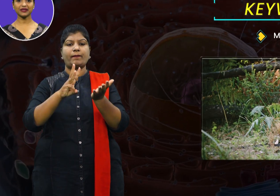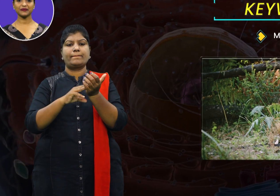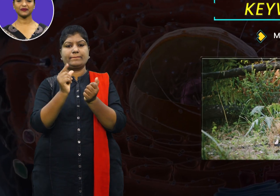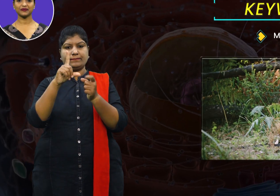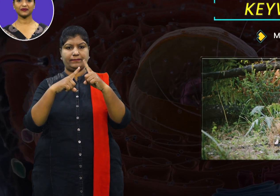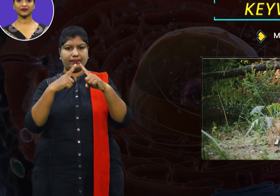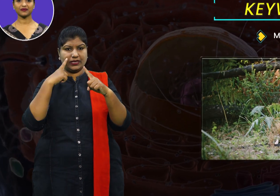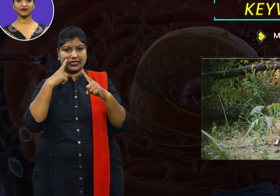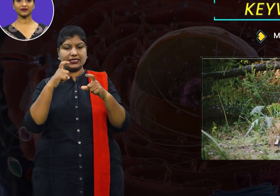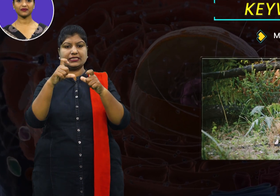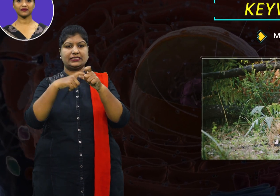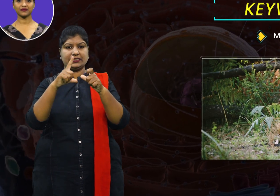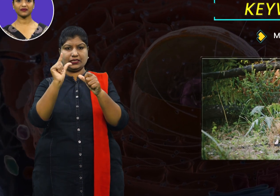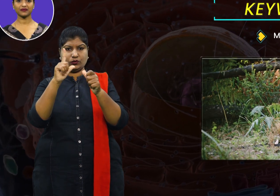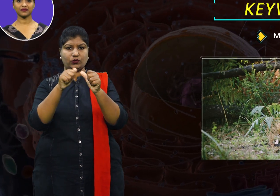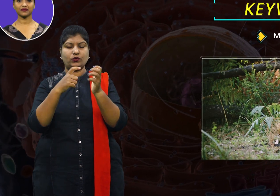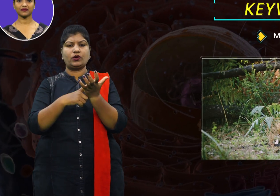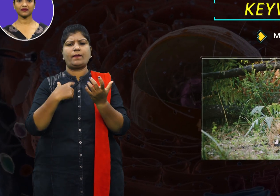multicellular,